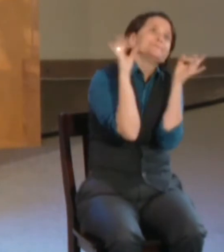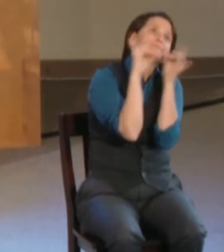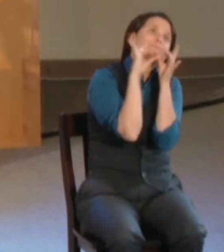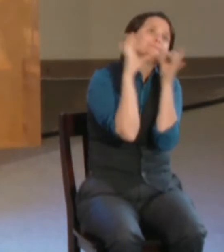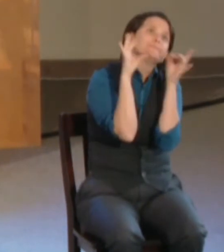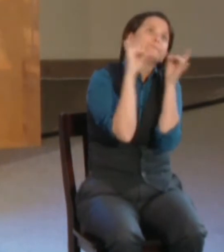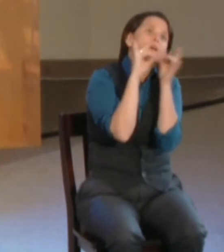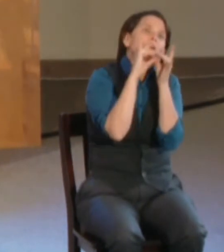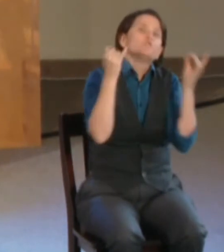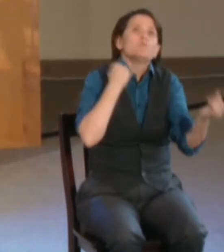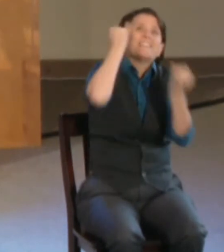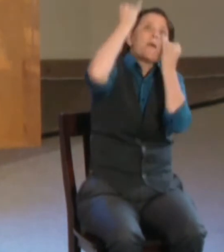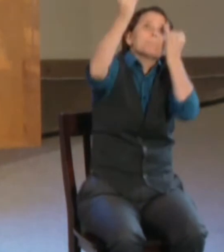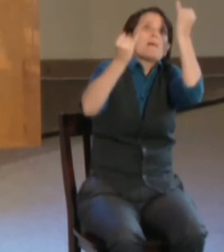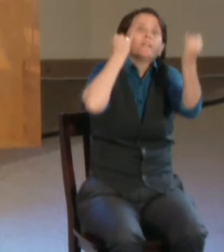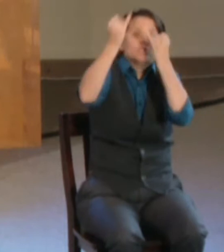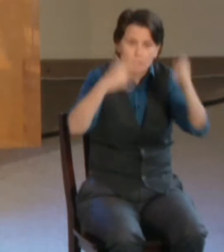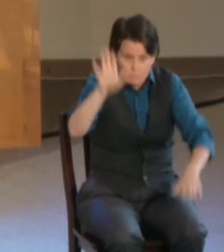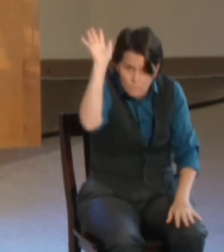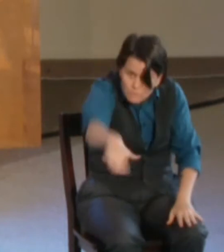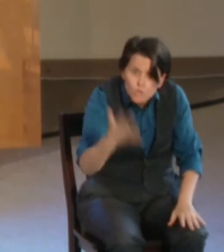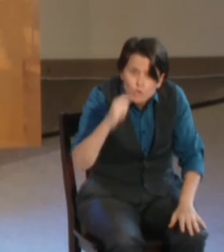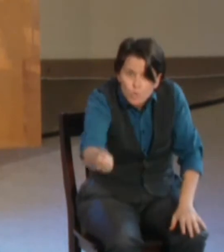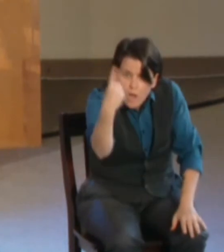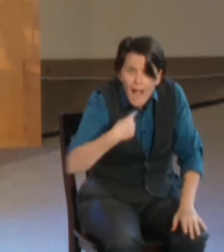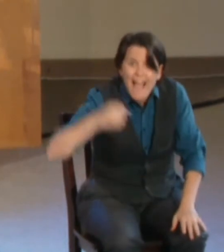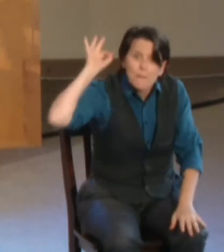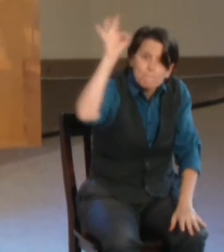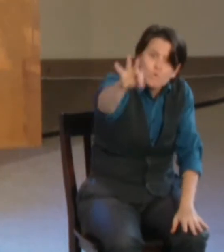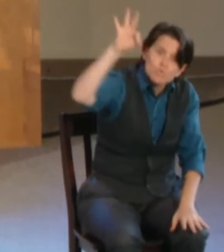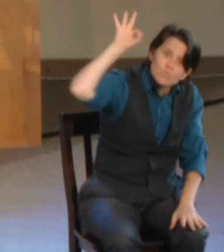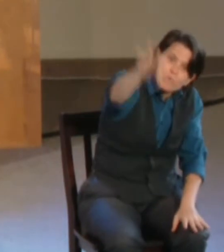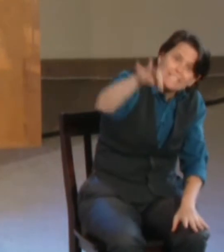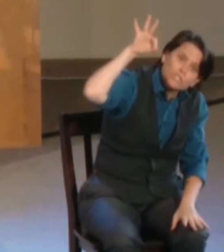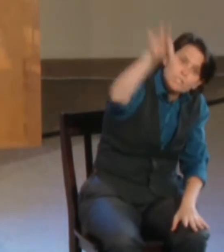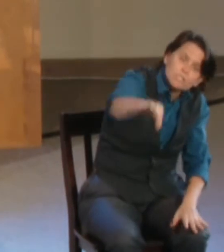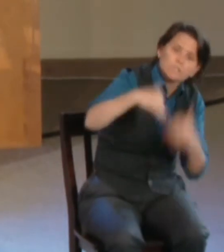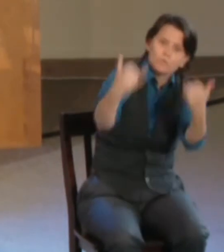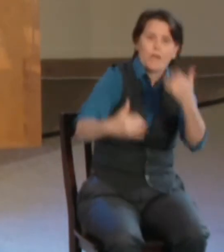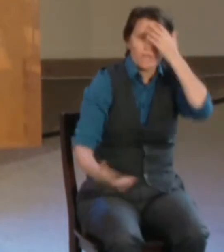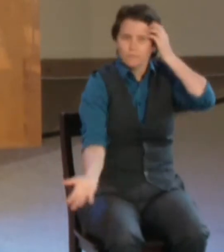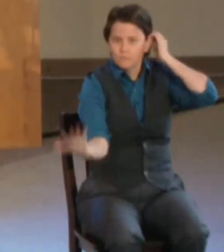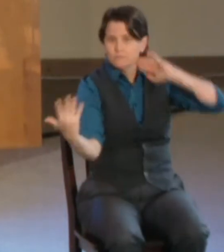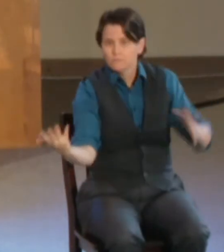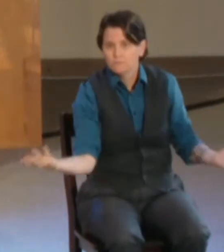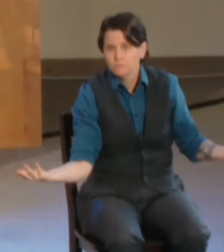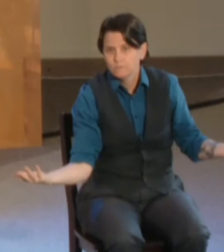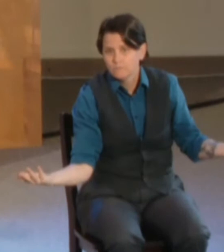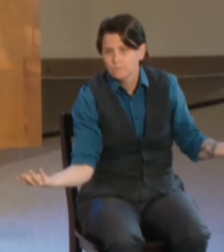status. Did you get that? I'm preaching today. Gloves off, baby. We're preaching today.